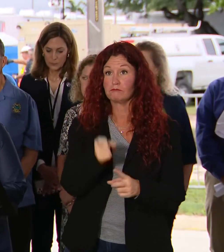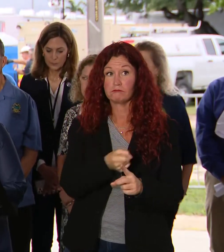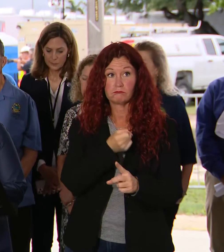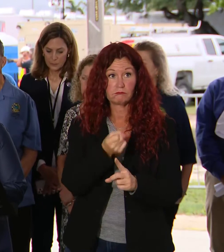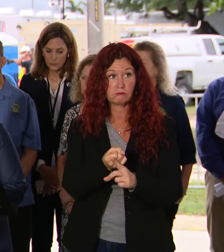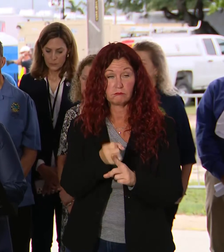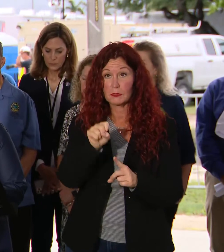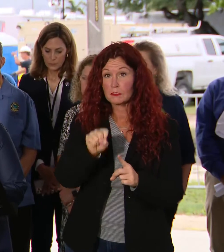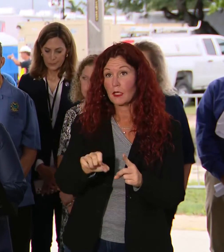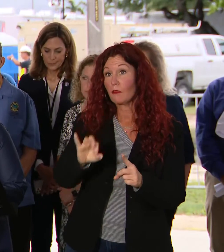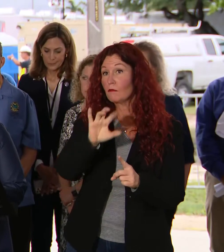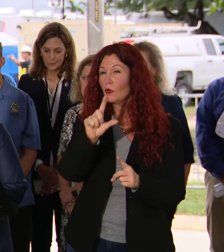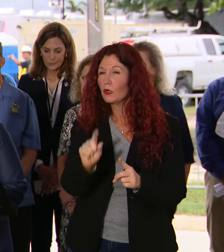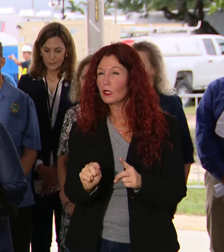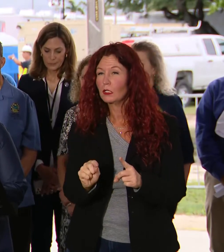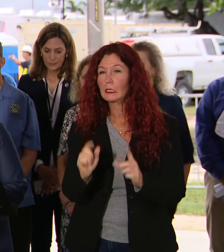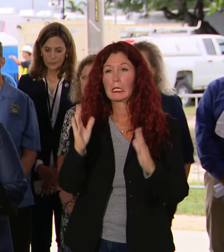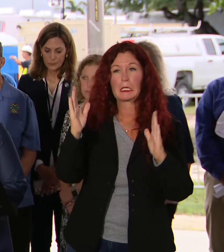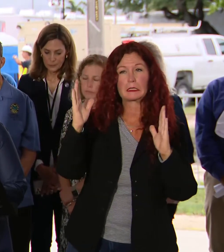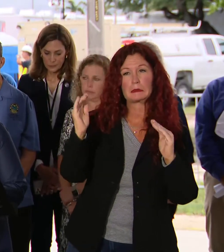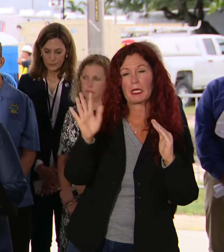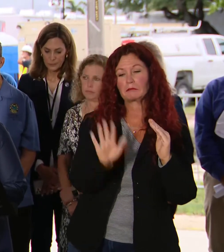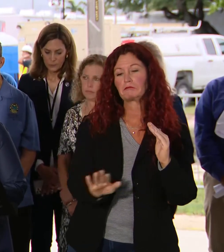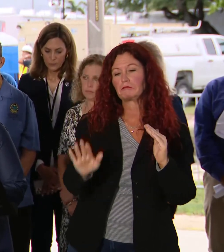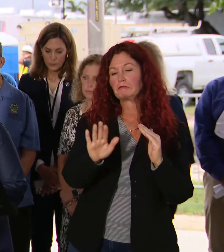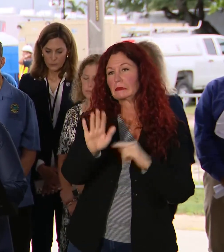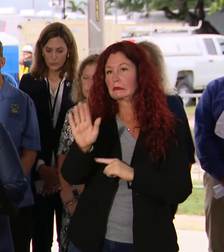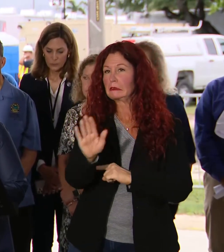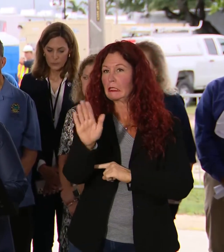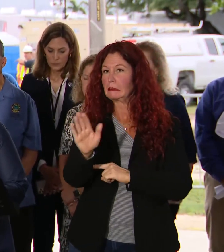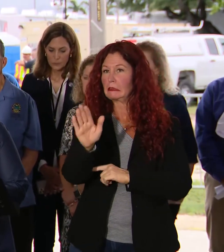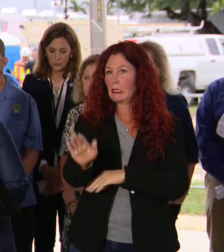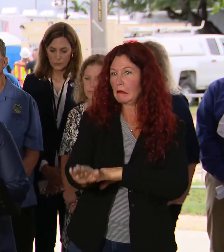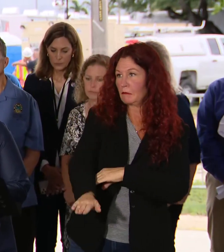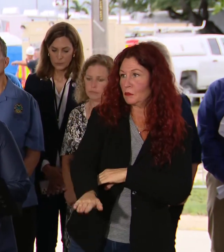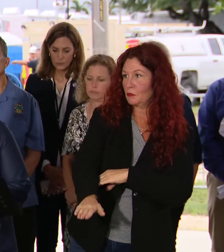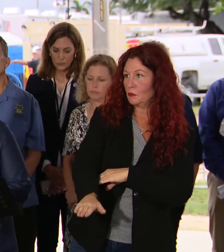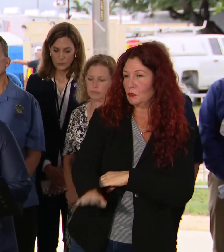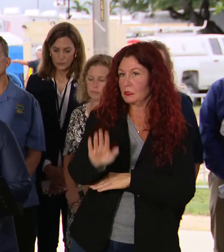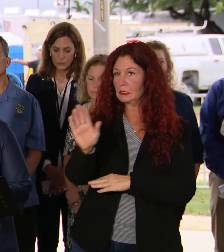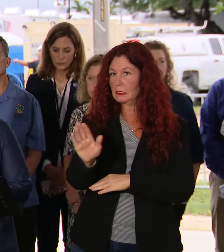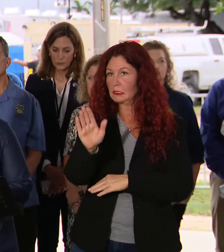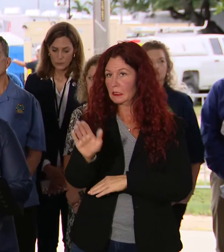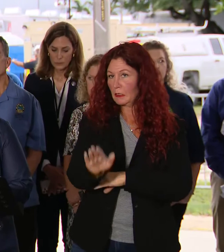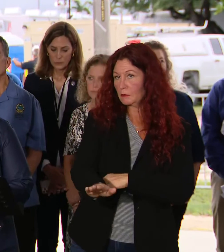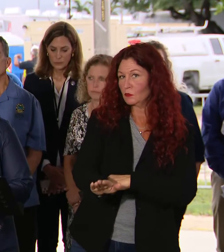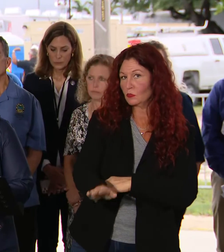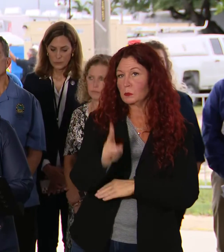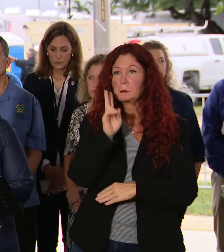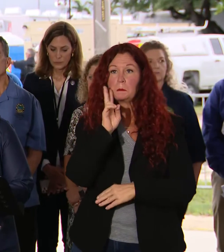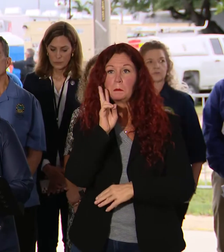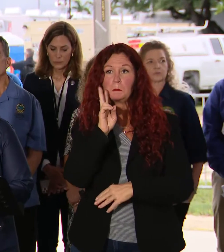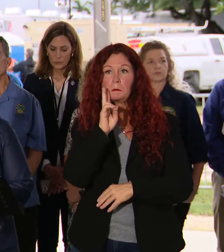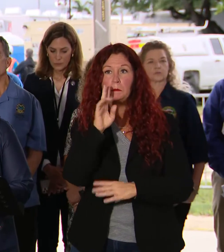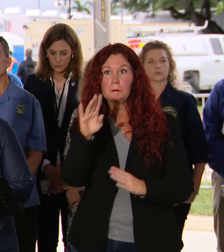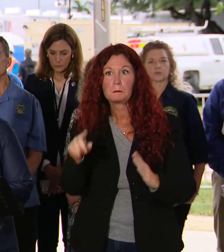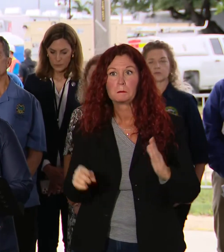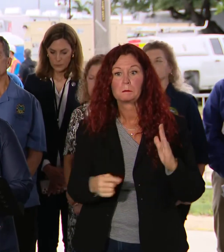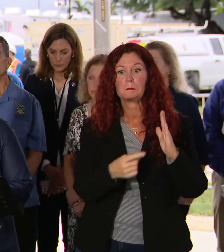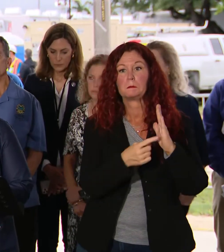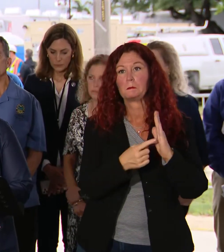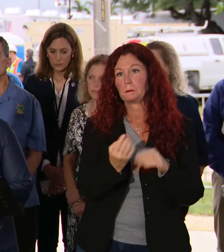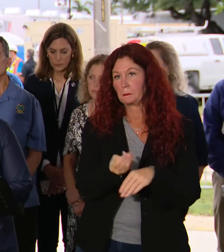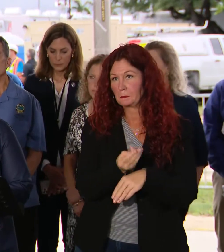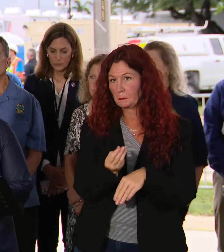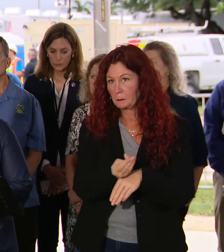a risk of heavy rainfall and strong winds, but we continue to monitor the storm's progress. Now is the time